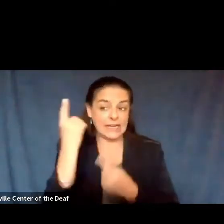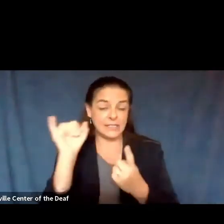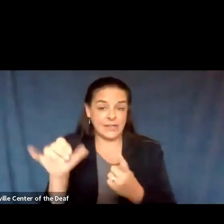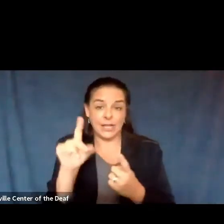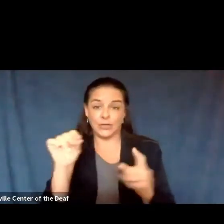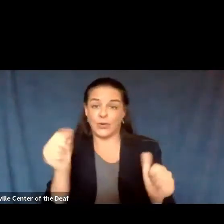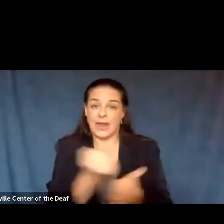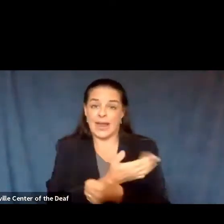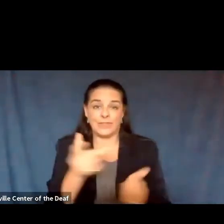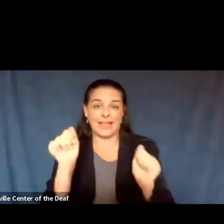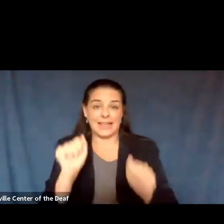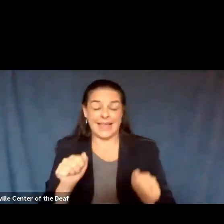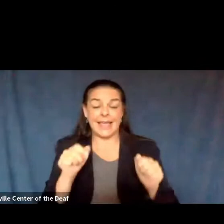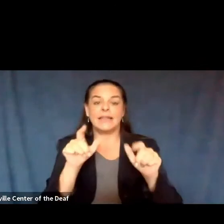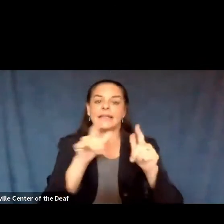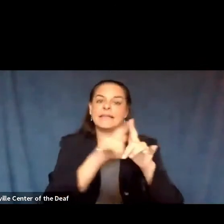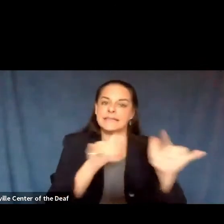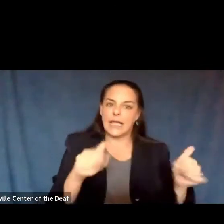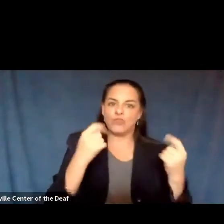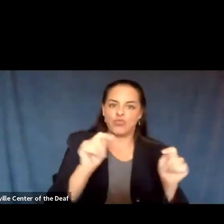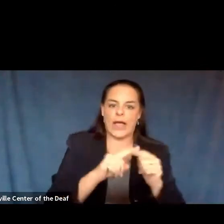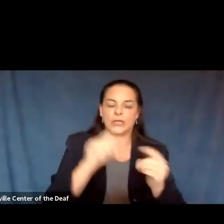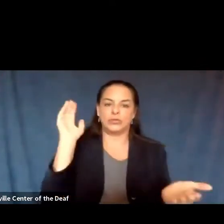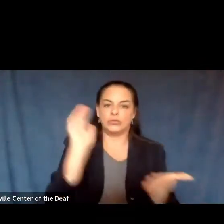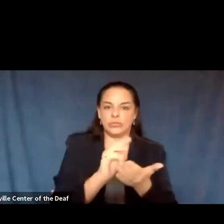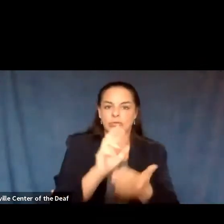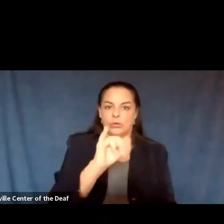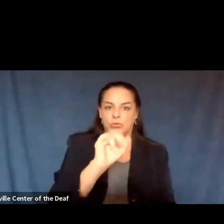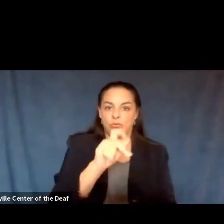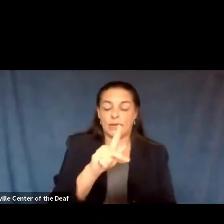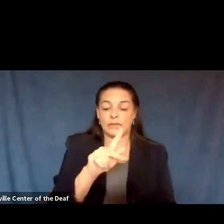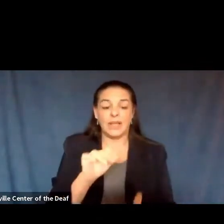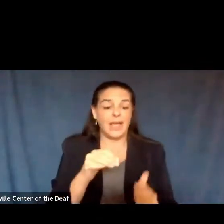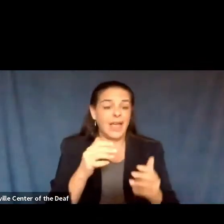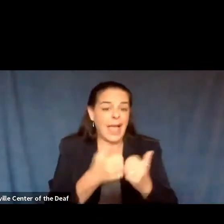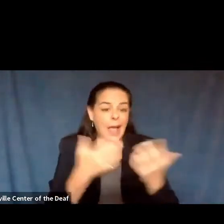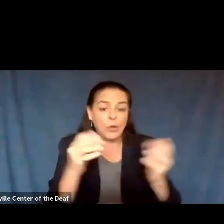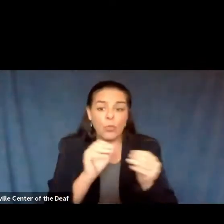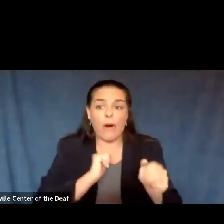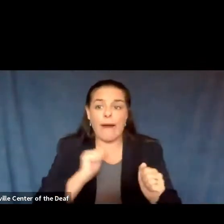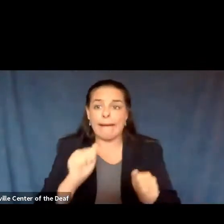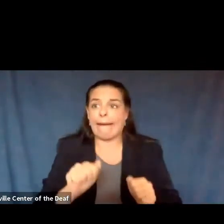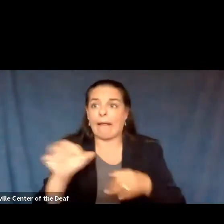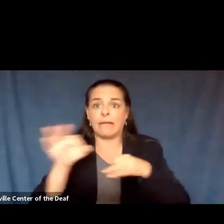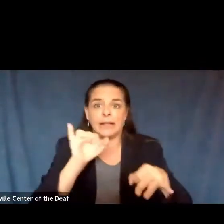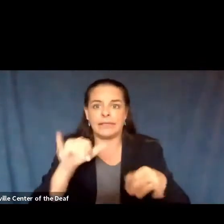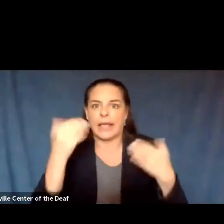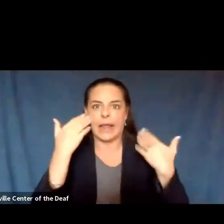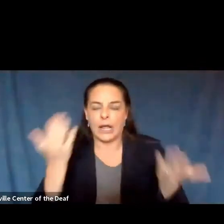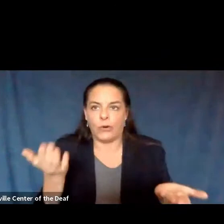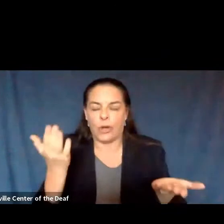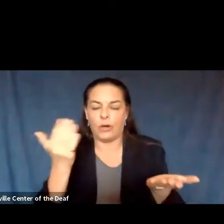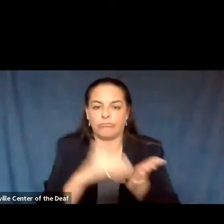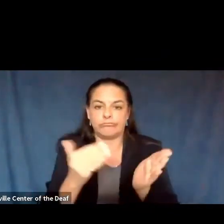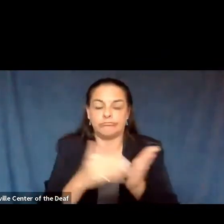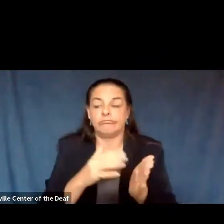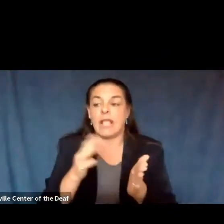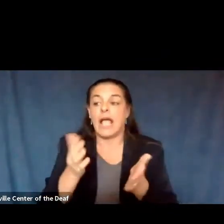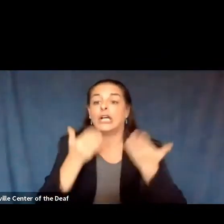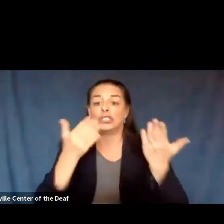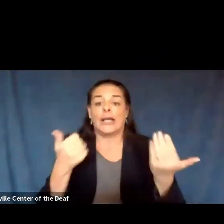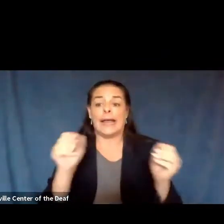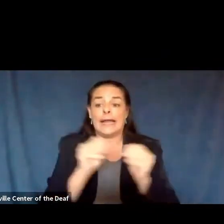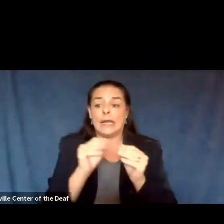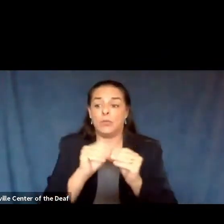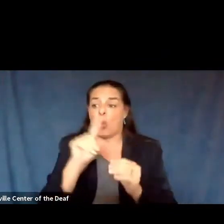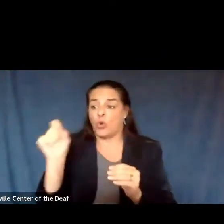they can while also trying to mitigate risk. I don't know how much more I can talk about that. At this point, I would suggest that you direct further questions